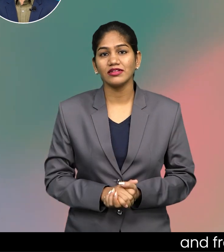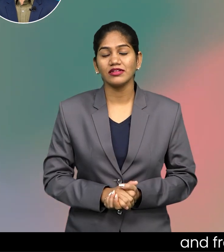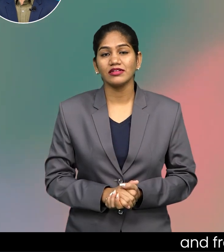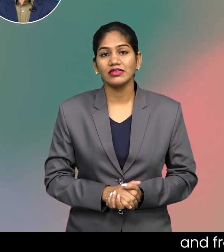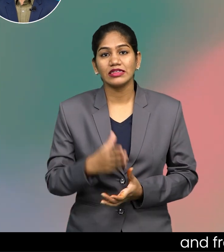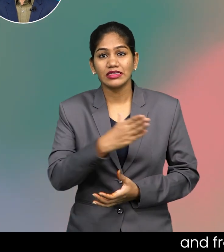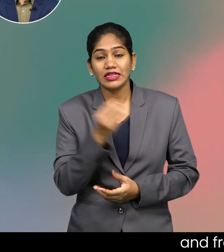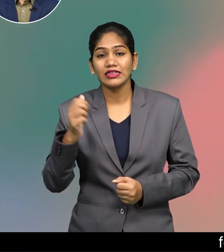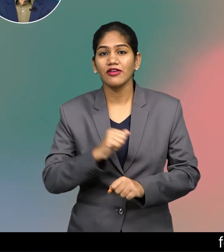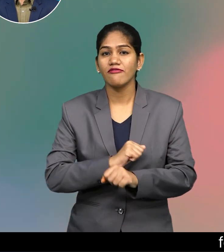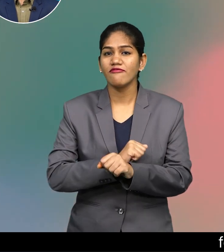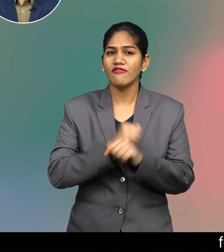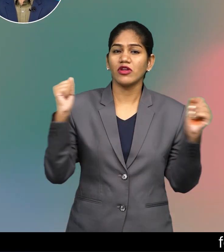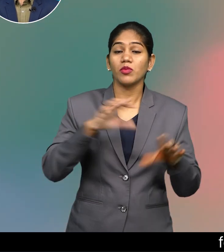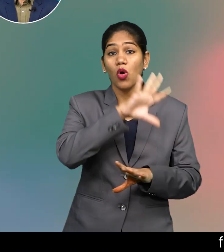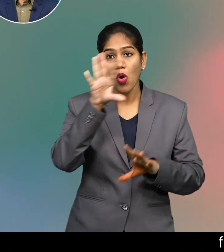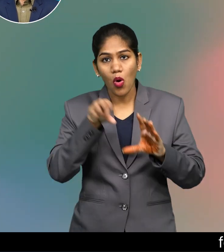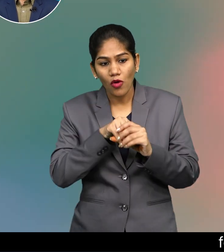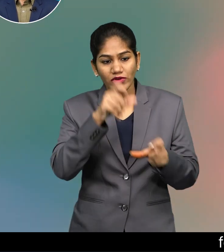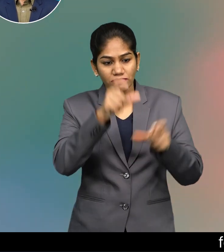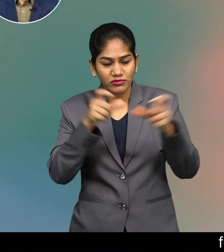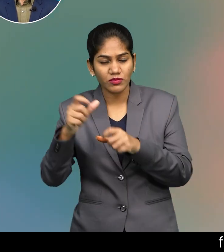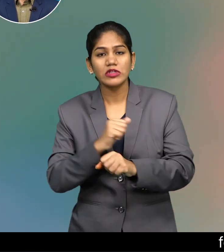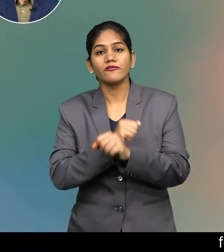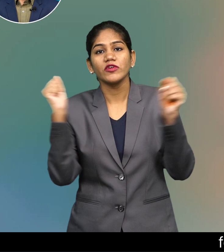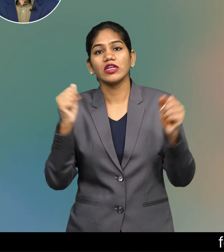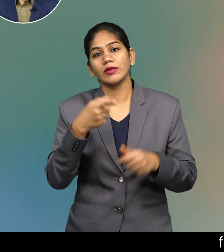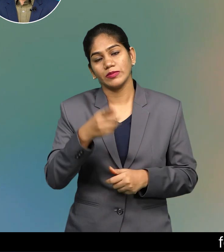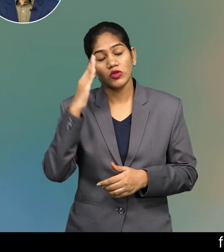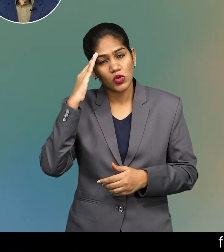and freedom of thought for all people.